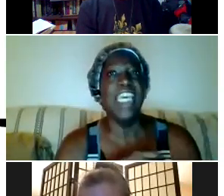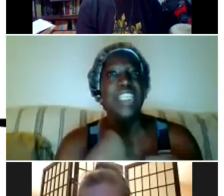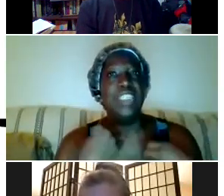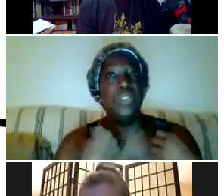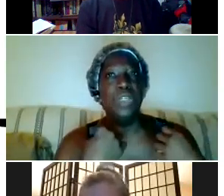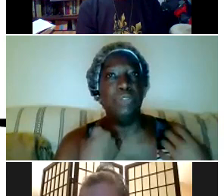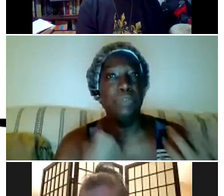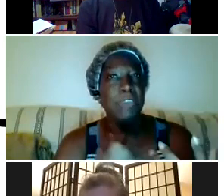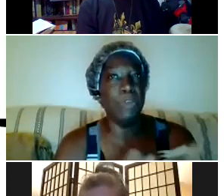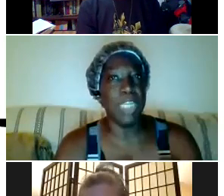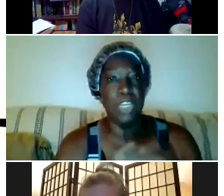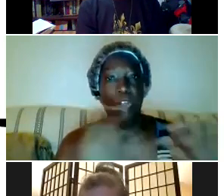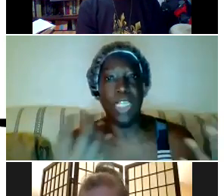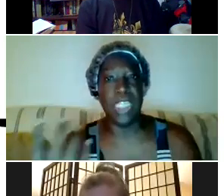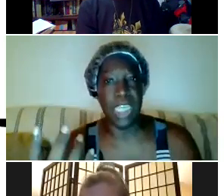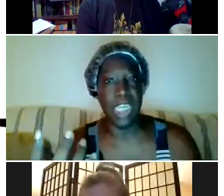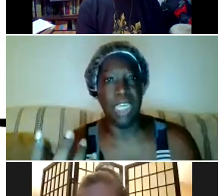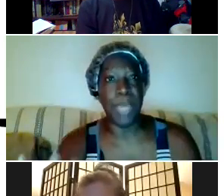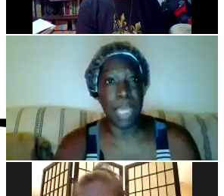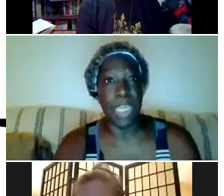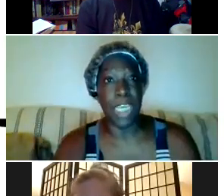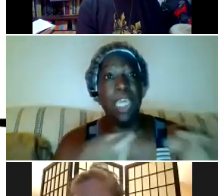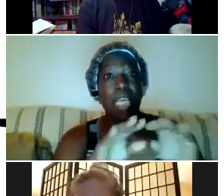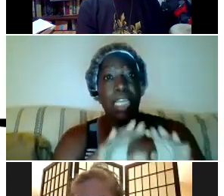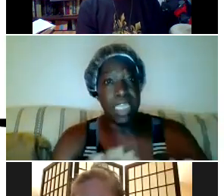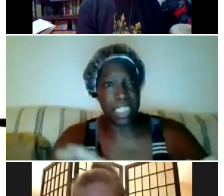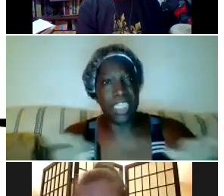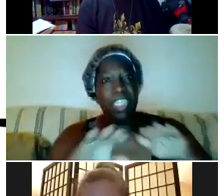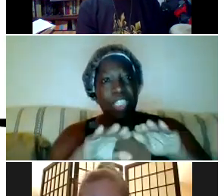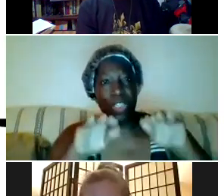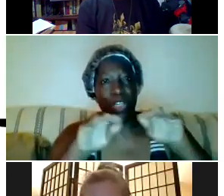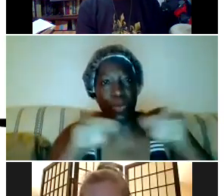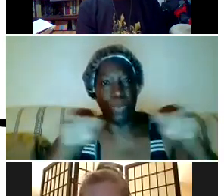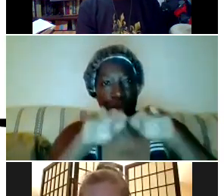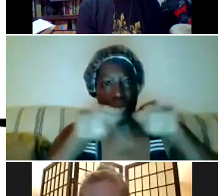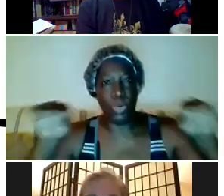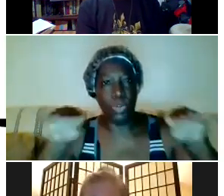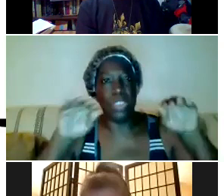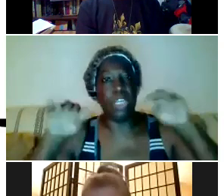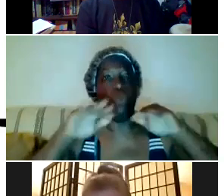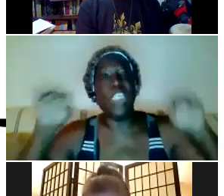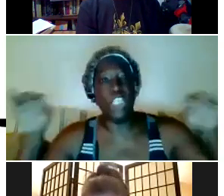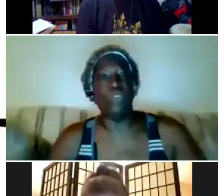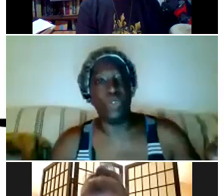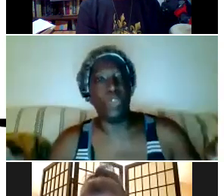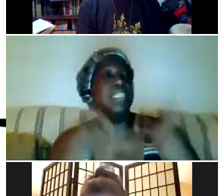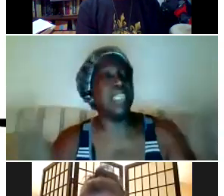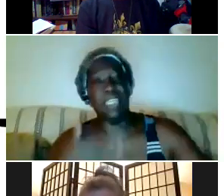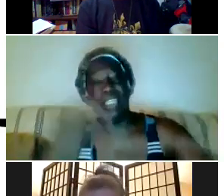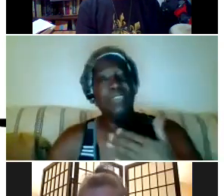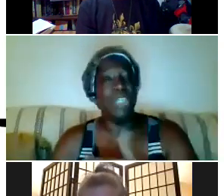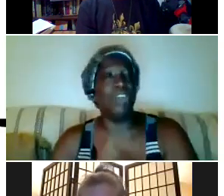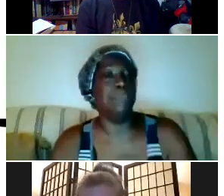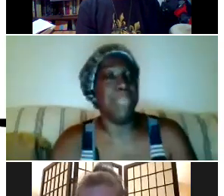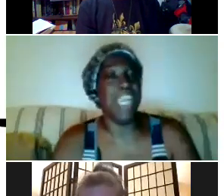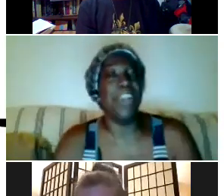it to a group of people that don't know a thing about it, let's just stick to the rules, the original ruls, and then